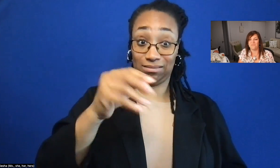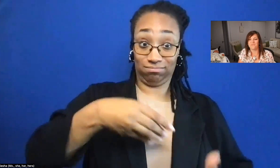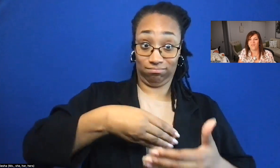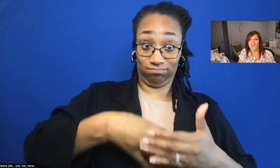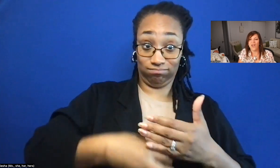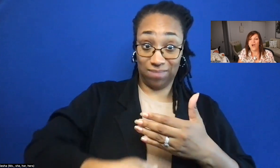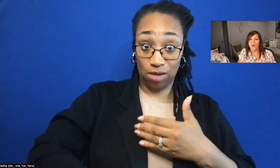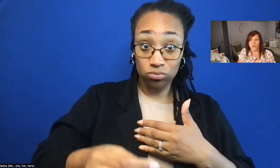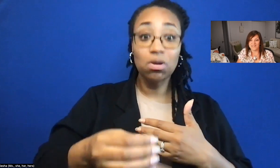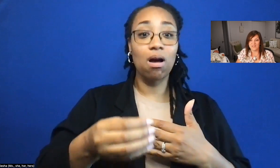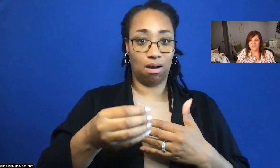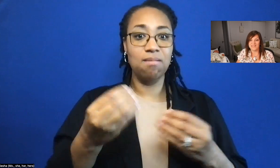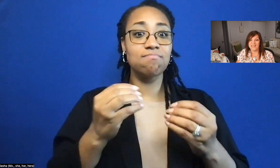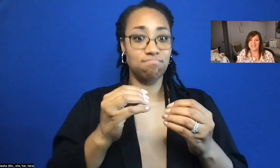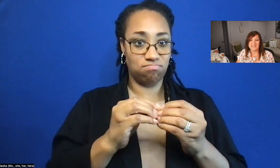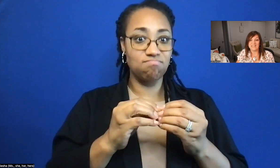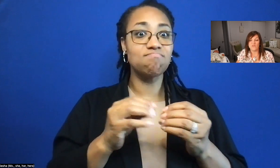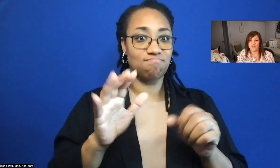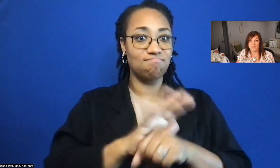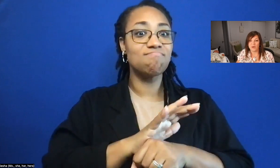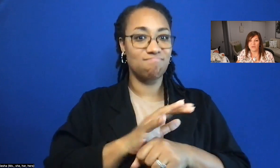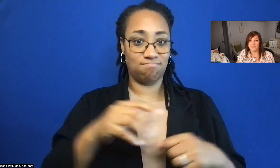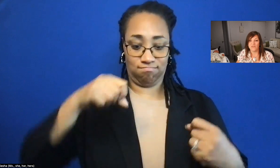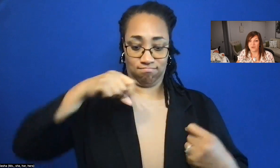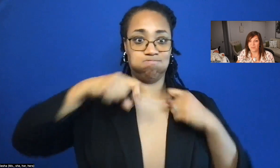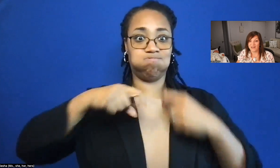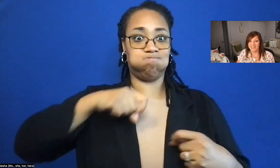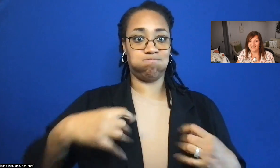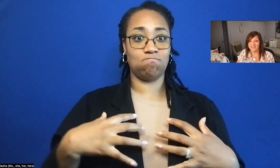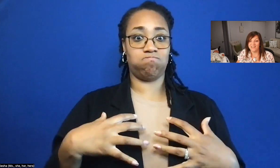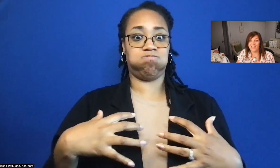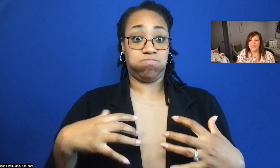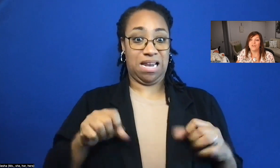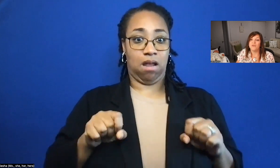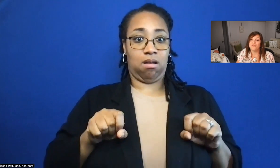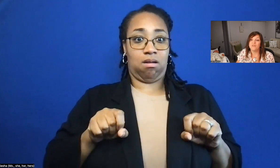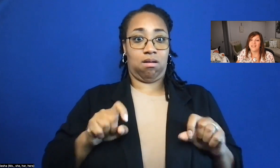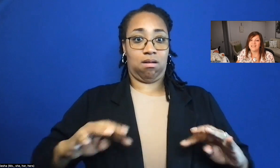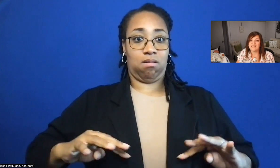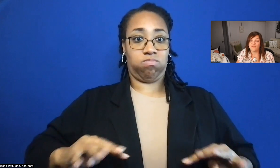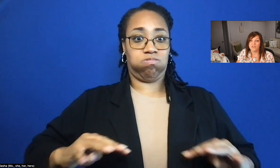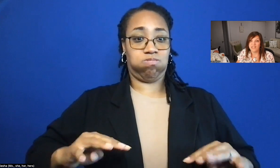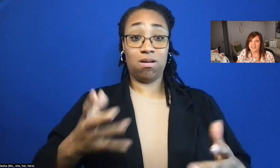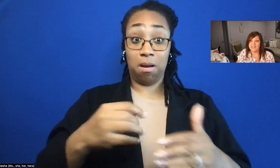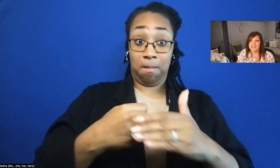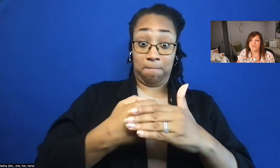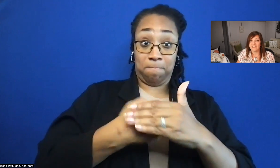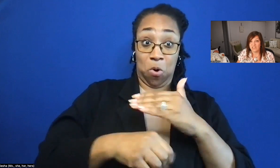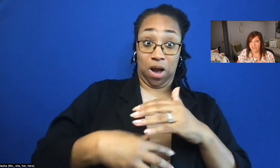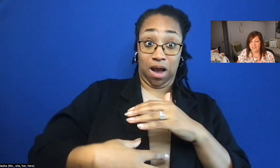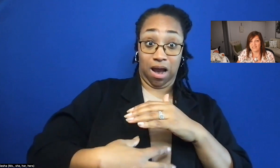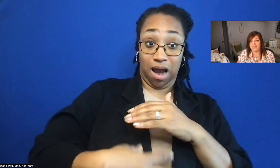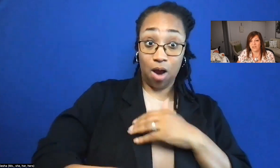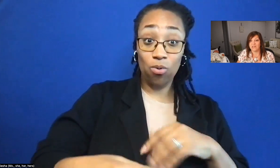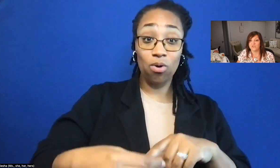colostrum. Once the placenta is fully birthed from your body, your milk will take several days to